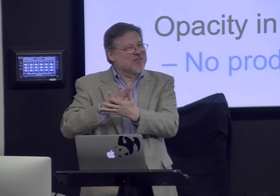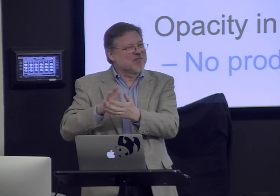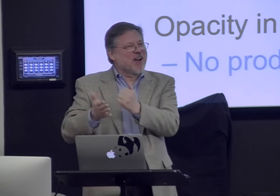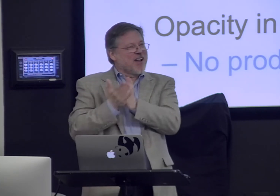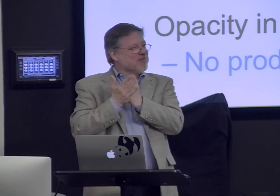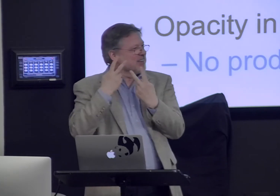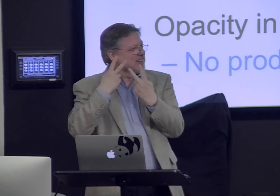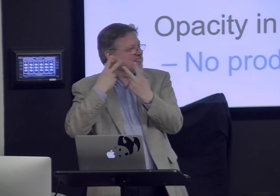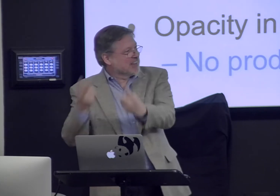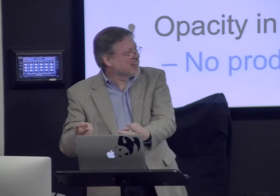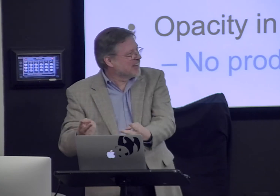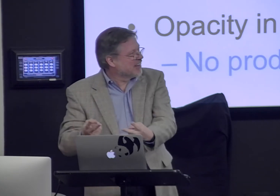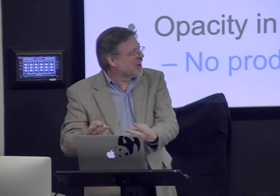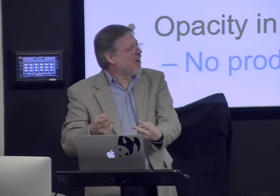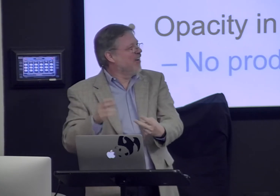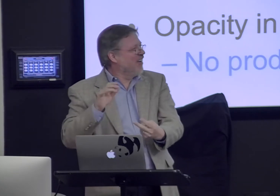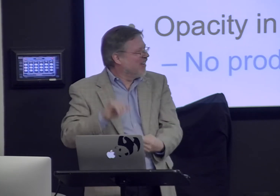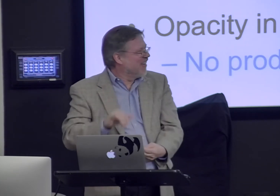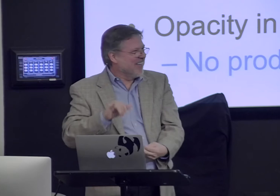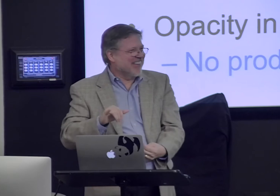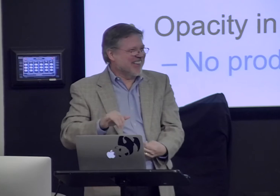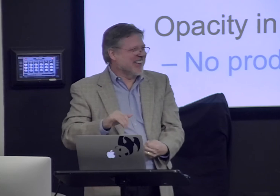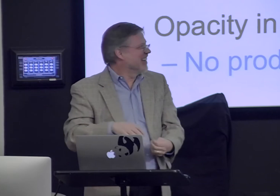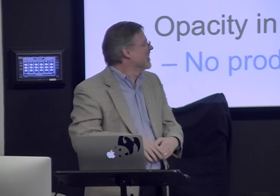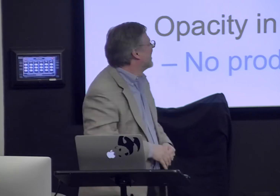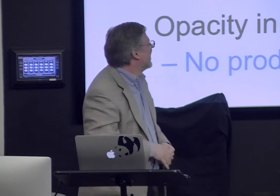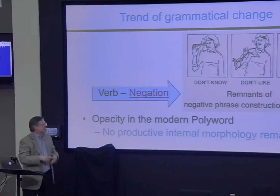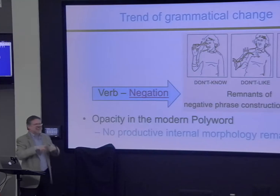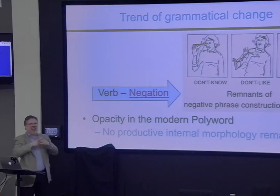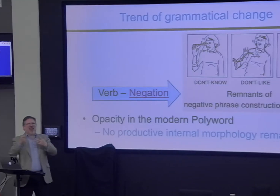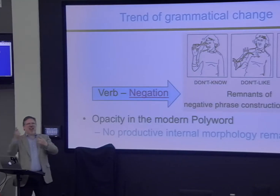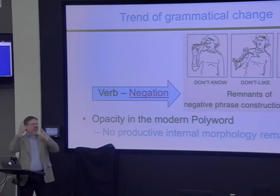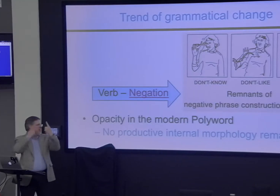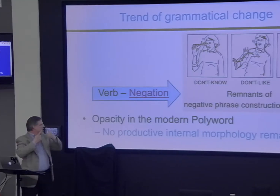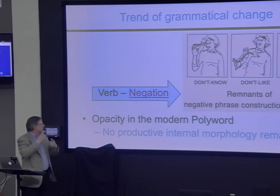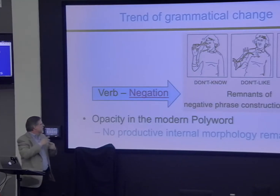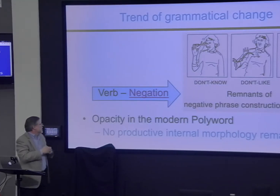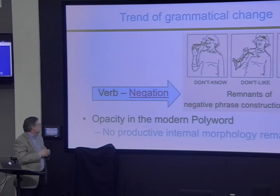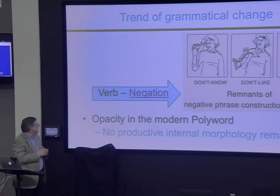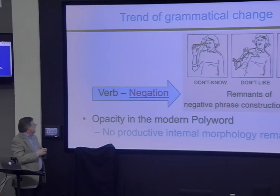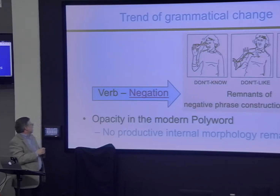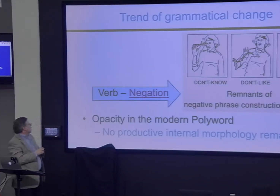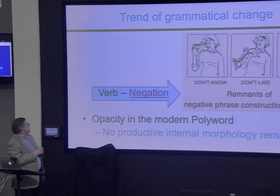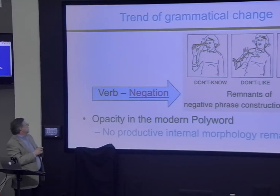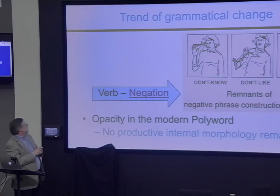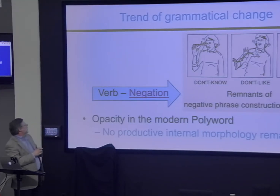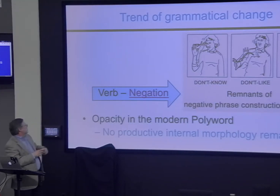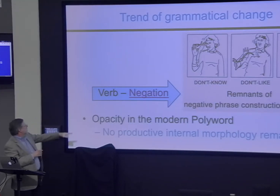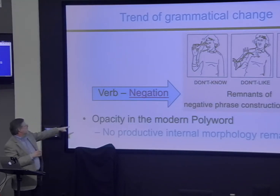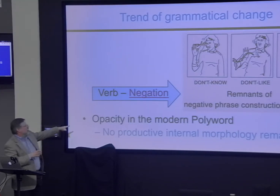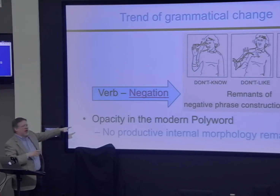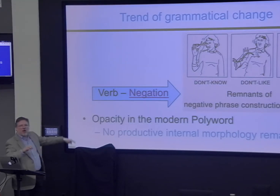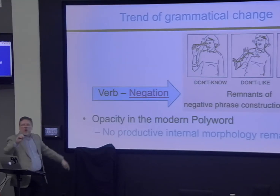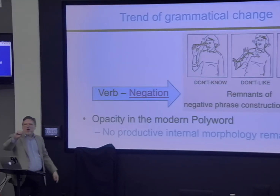day around the world without understanding how exactly it is that they came to know those languages or how they work, yet can use them quite fine.